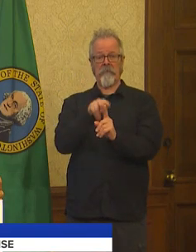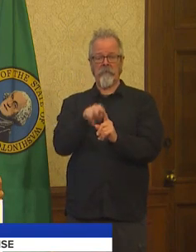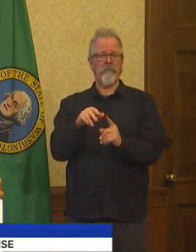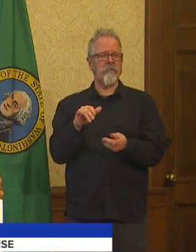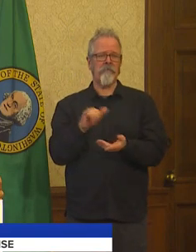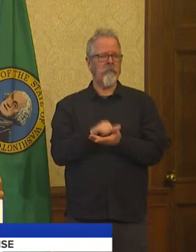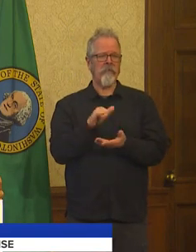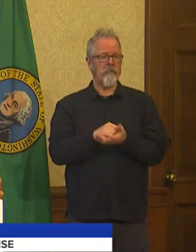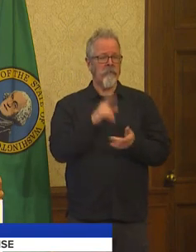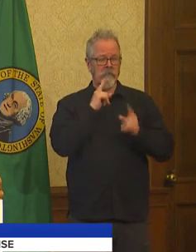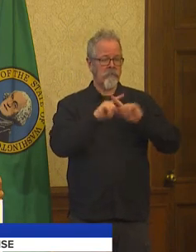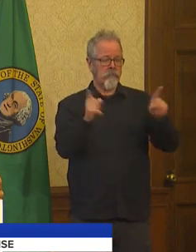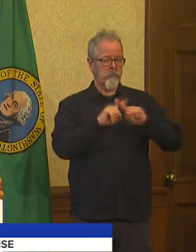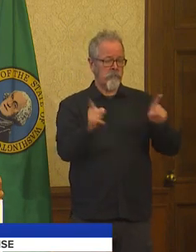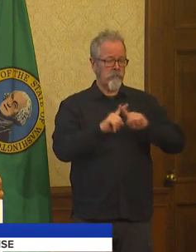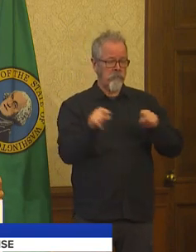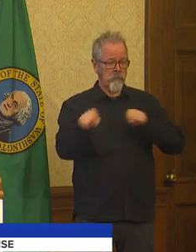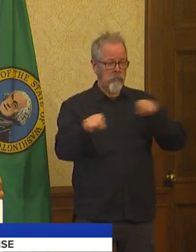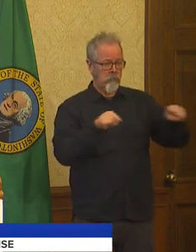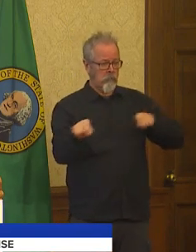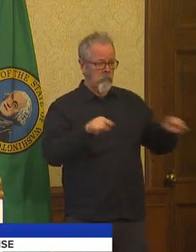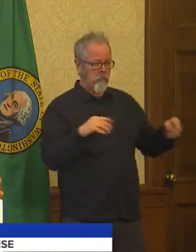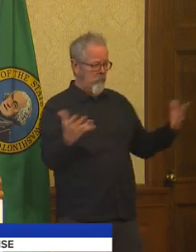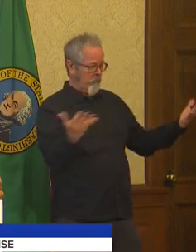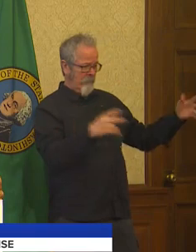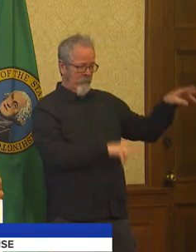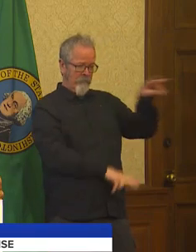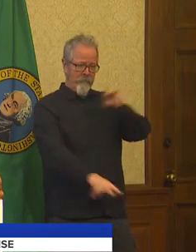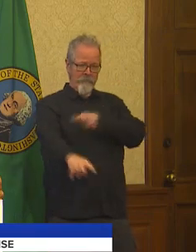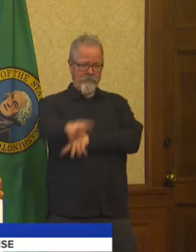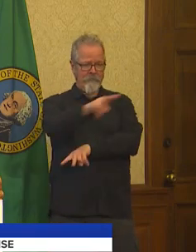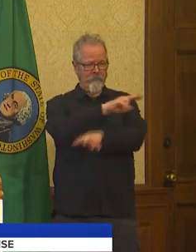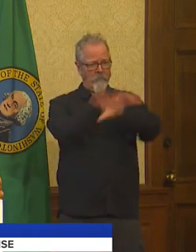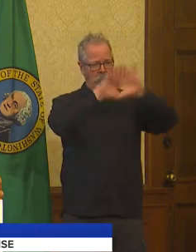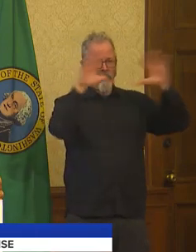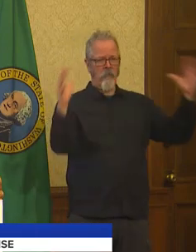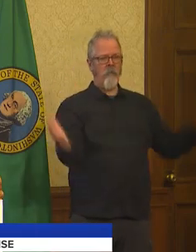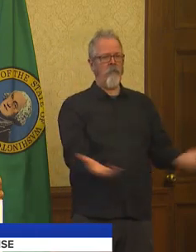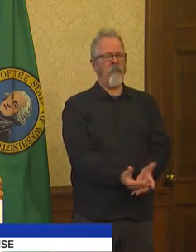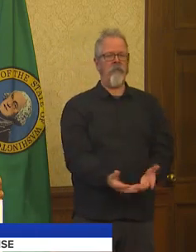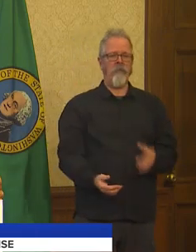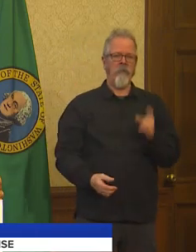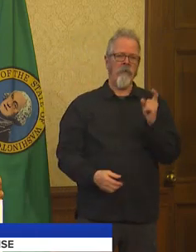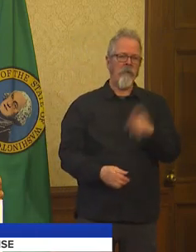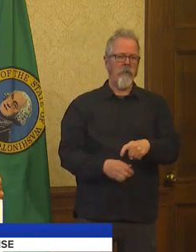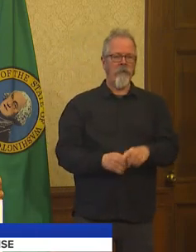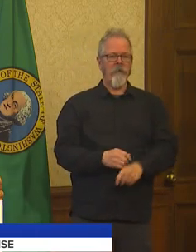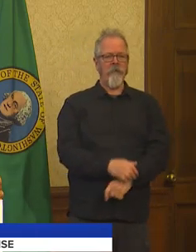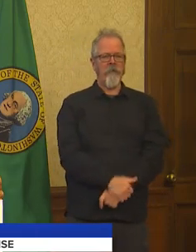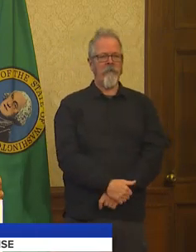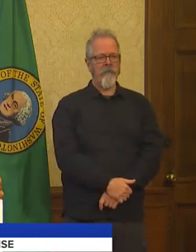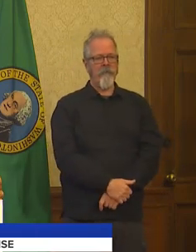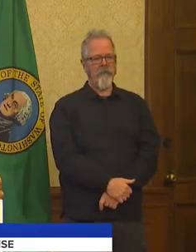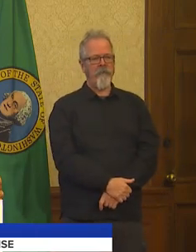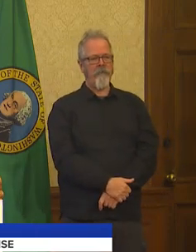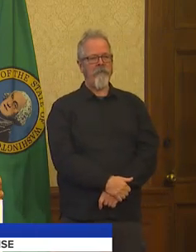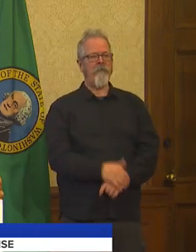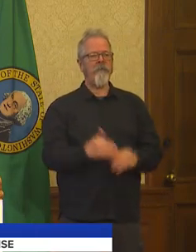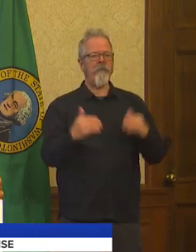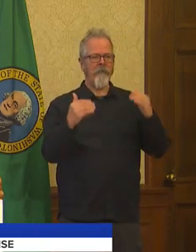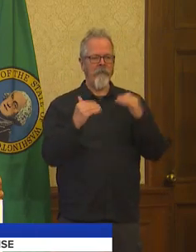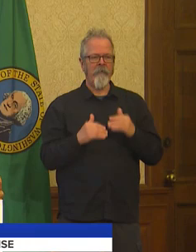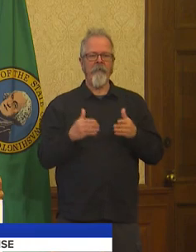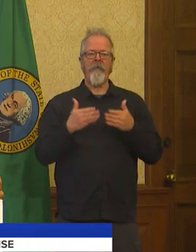with Public Radio. A question for Don and Kelly. Can you talk a little more about the concerns you've heard from the Washington